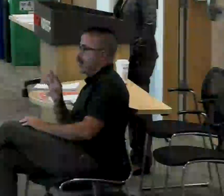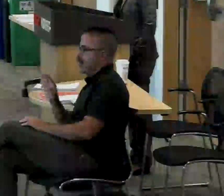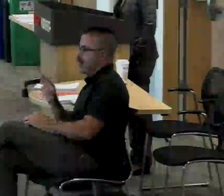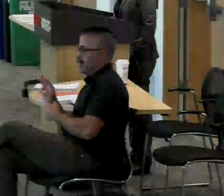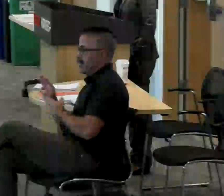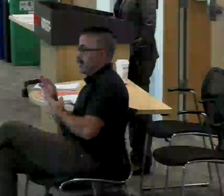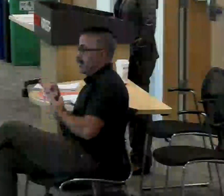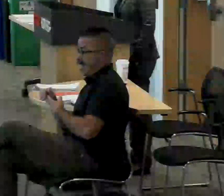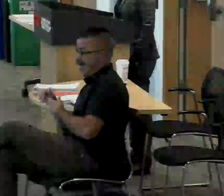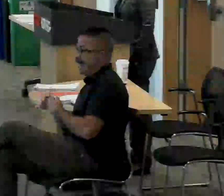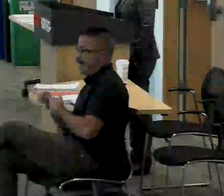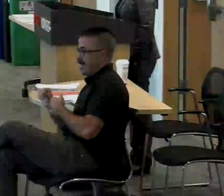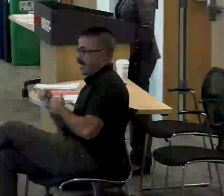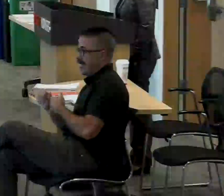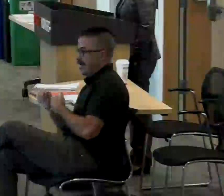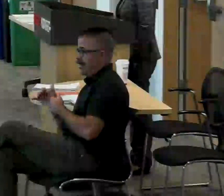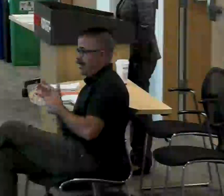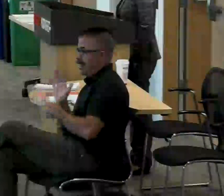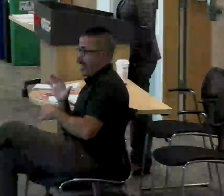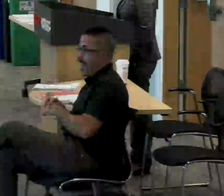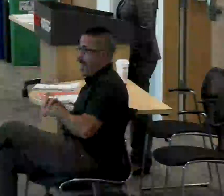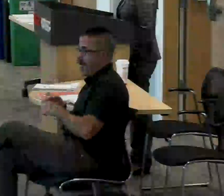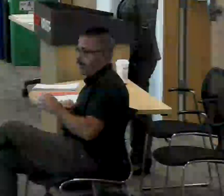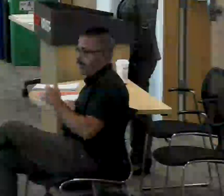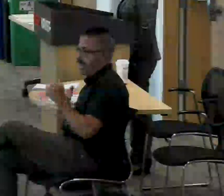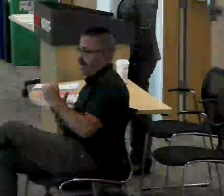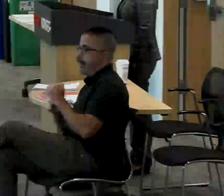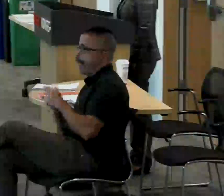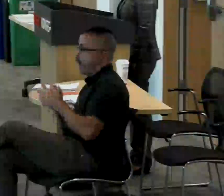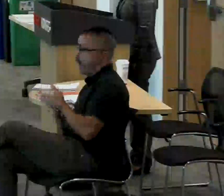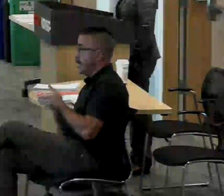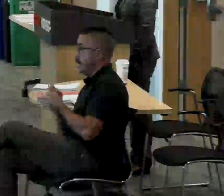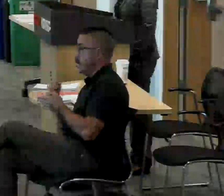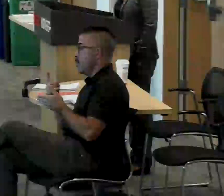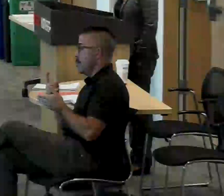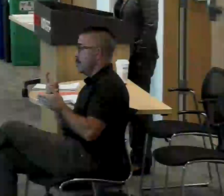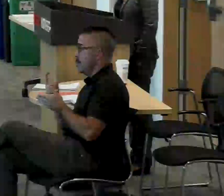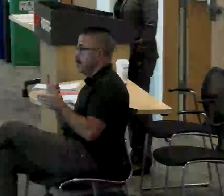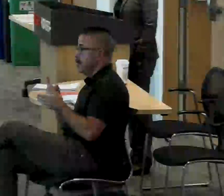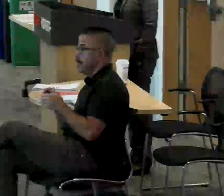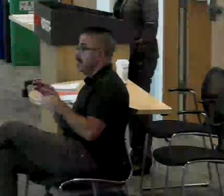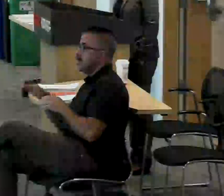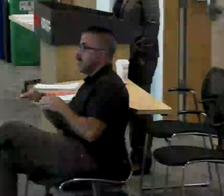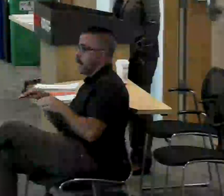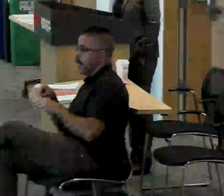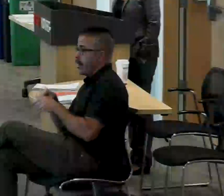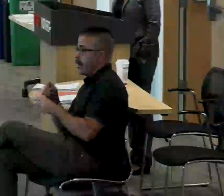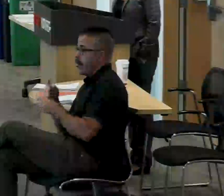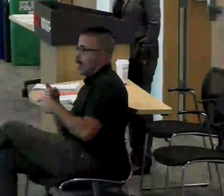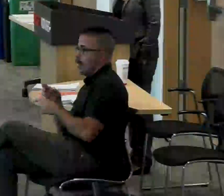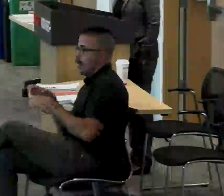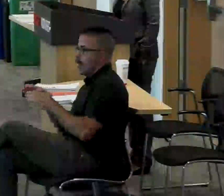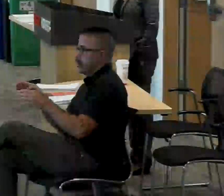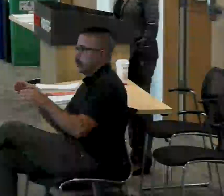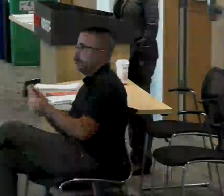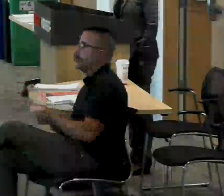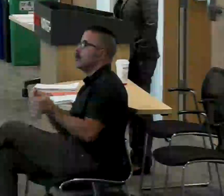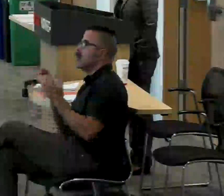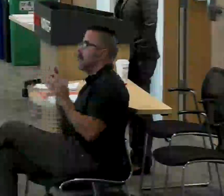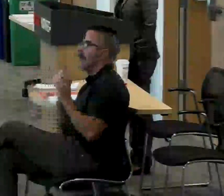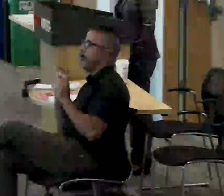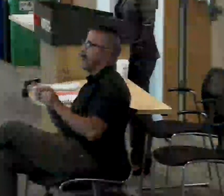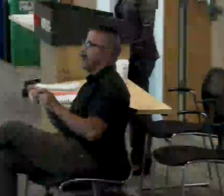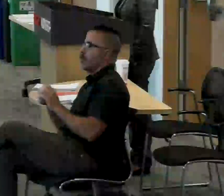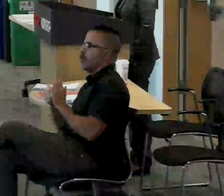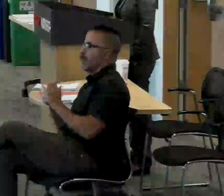cap. But it's a step in the right direction. So let me give you an example here. Let's say